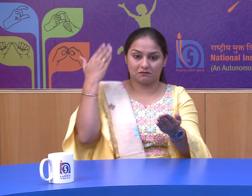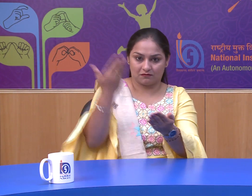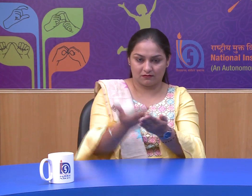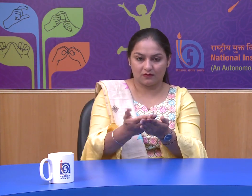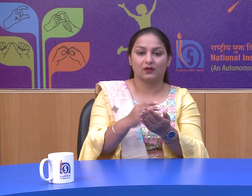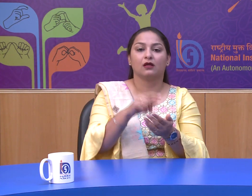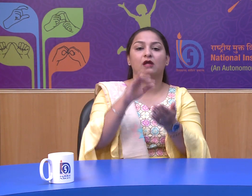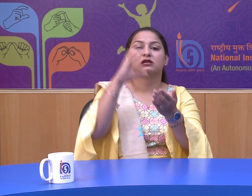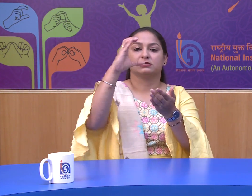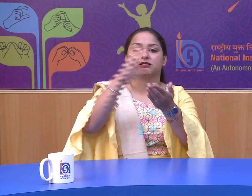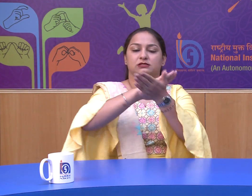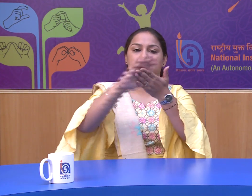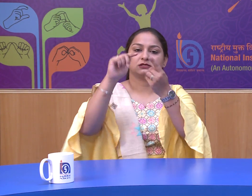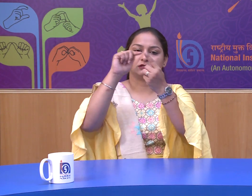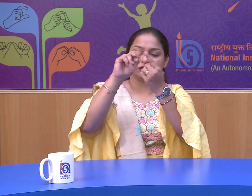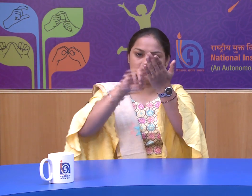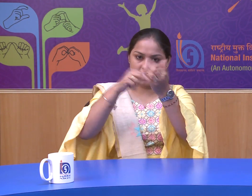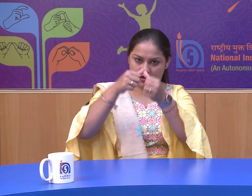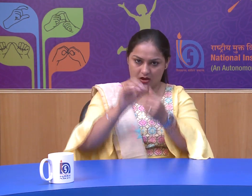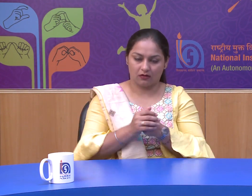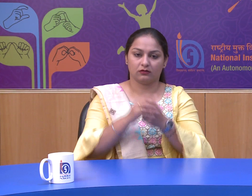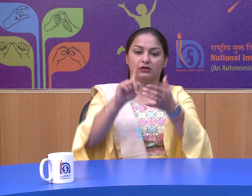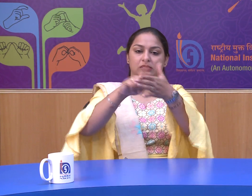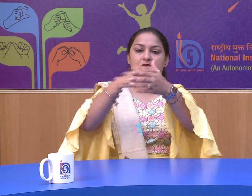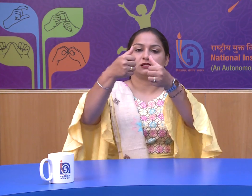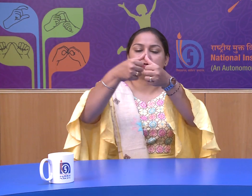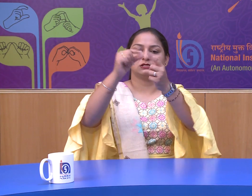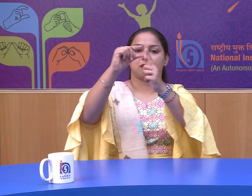China, Japan and Vietnam.